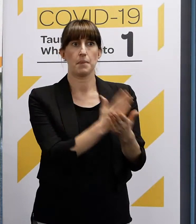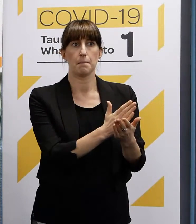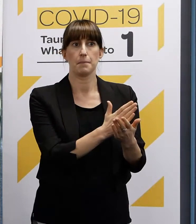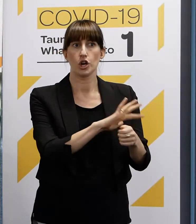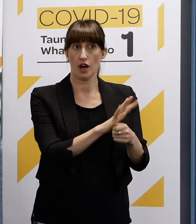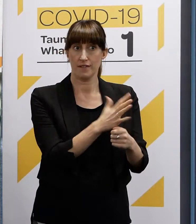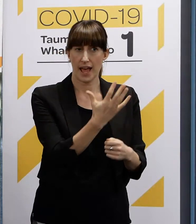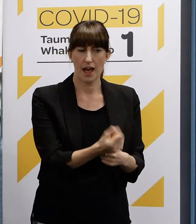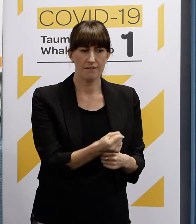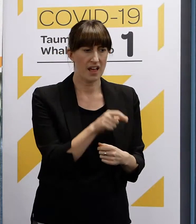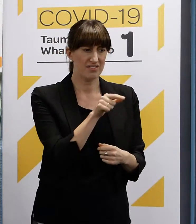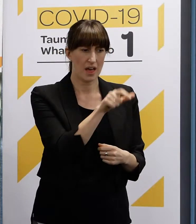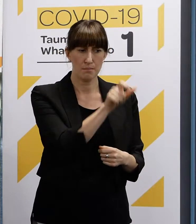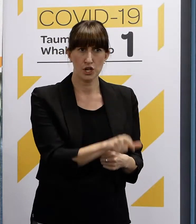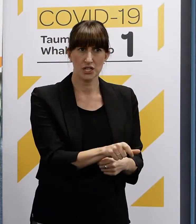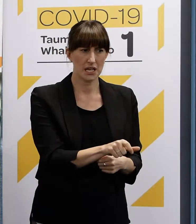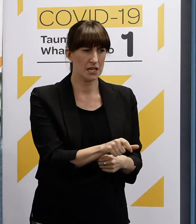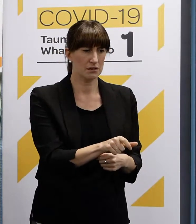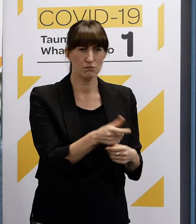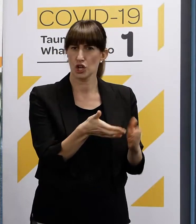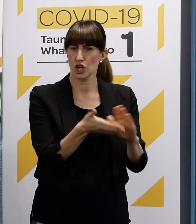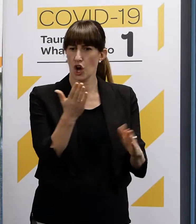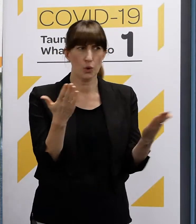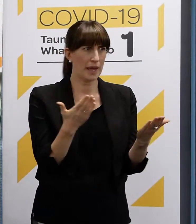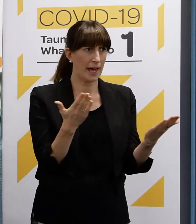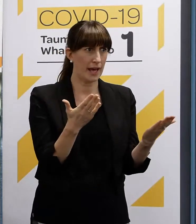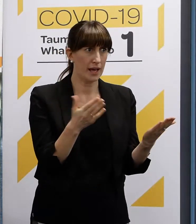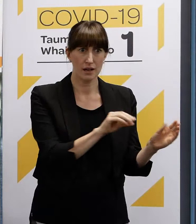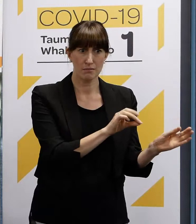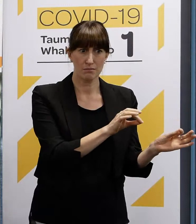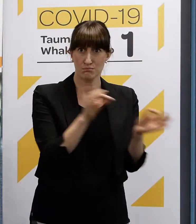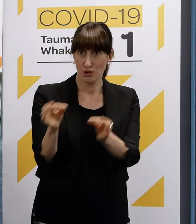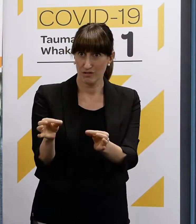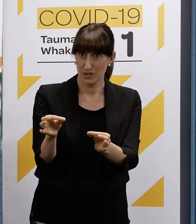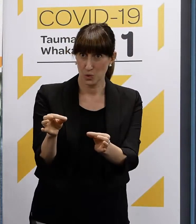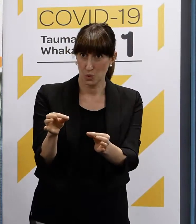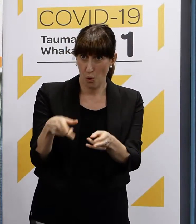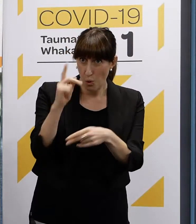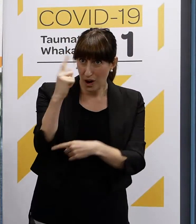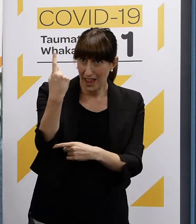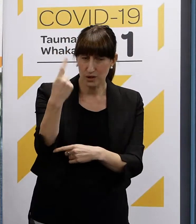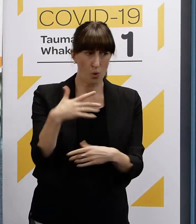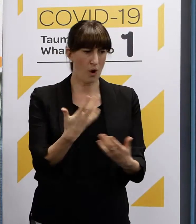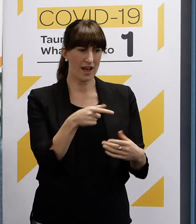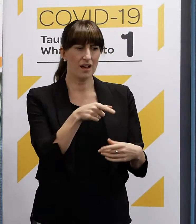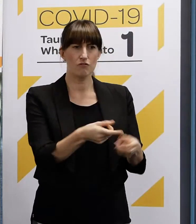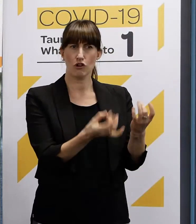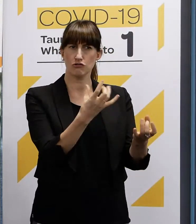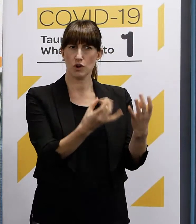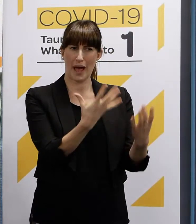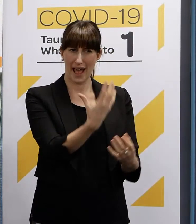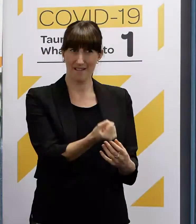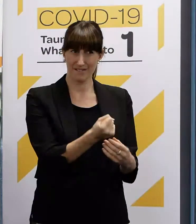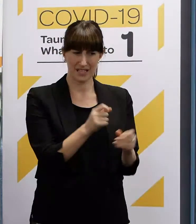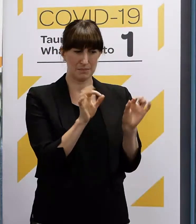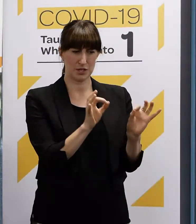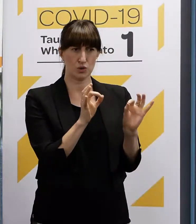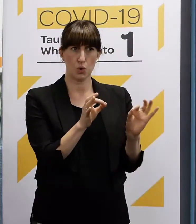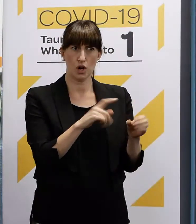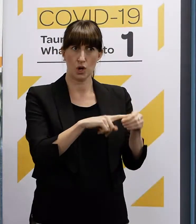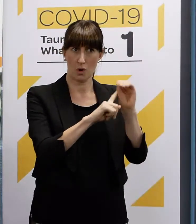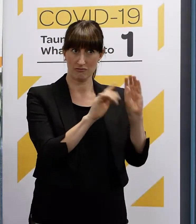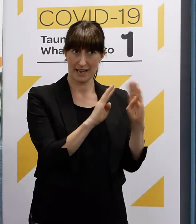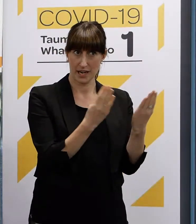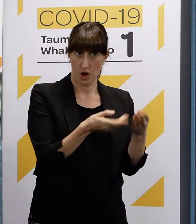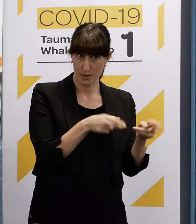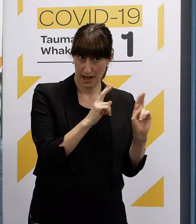them, or will they be travelling back to Auckland? So in each place, we would have an arrangement to be able to replicate